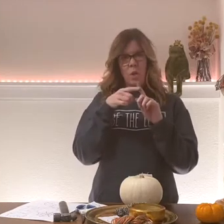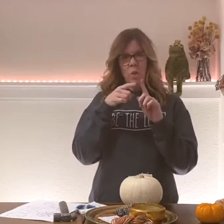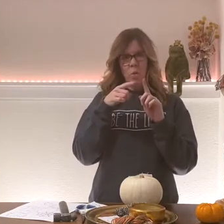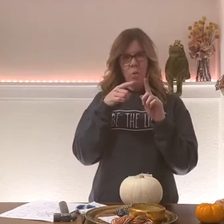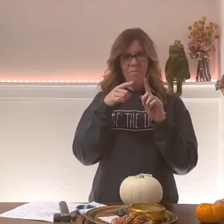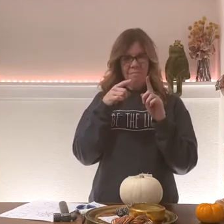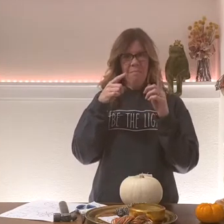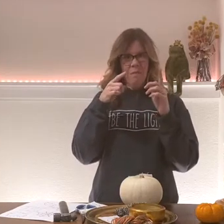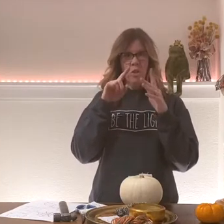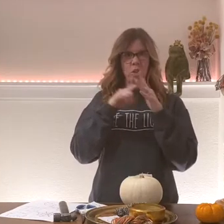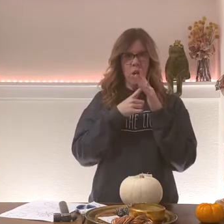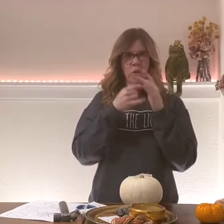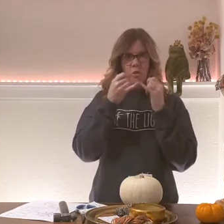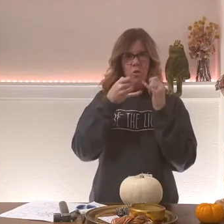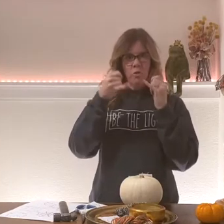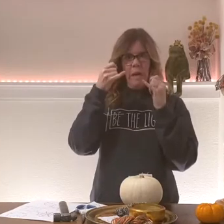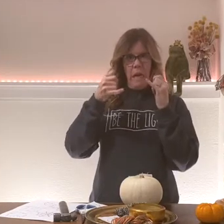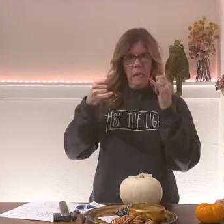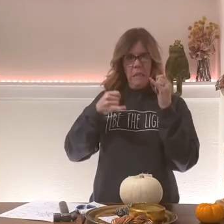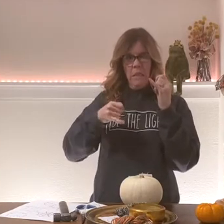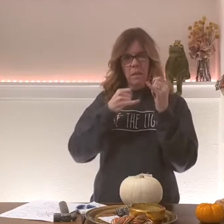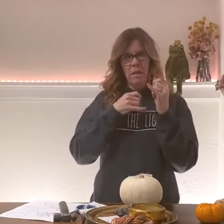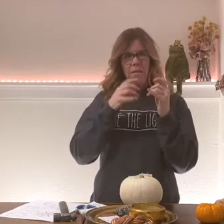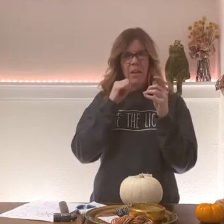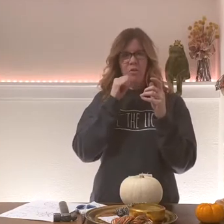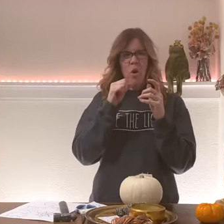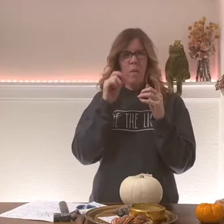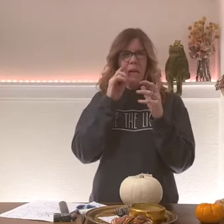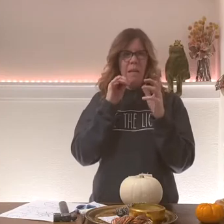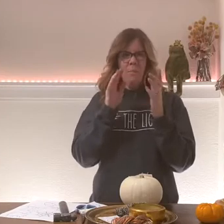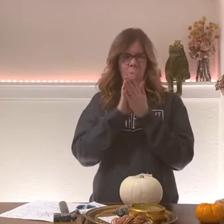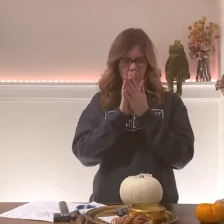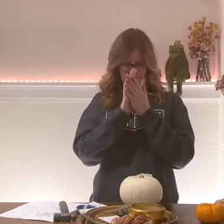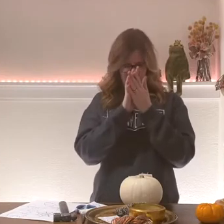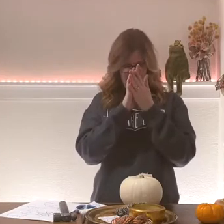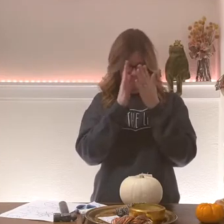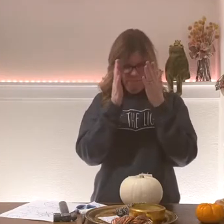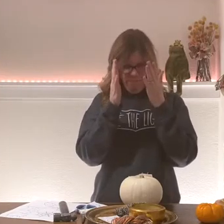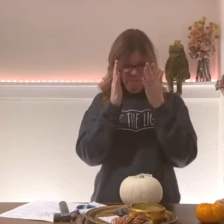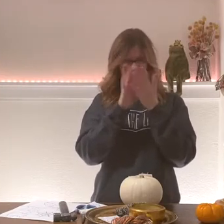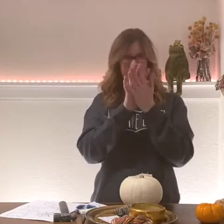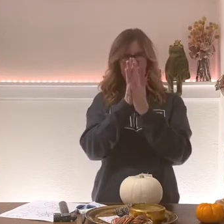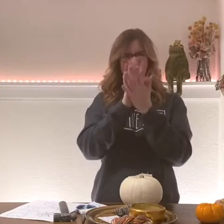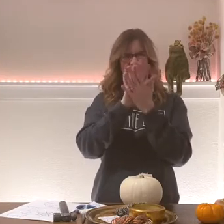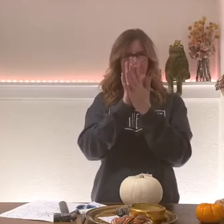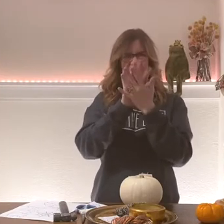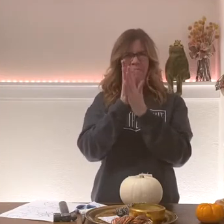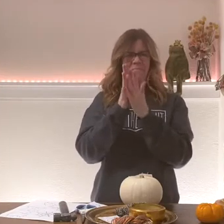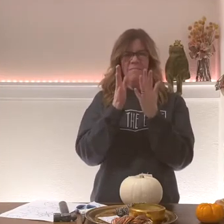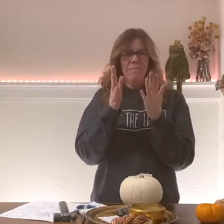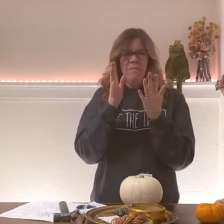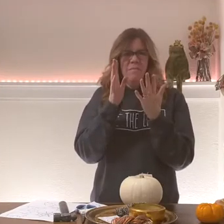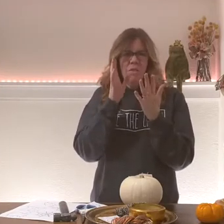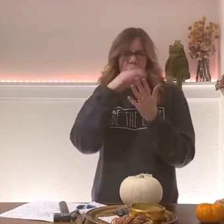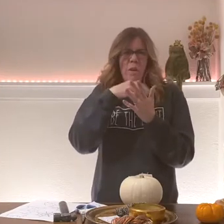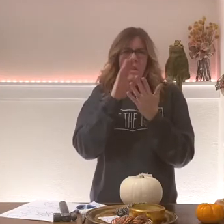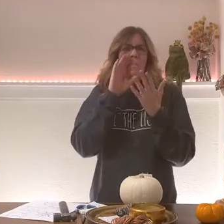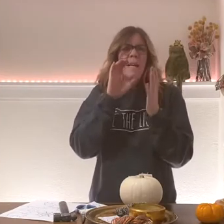you start to string it, that you don't end up with some strange